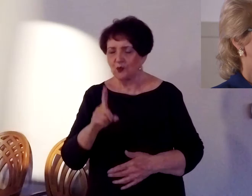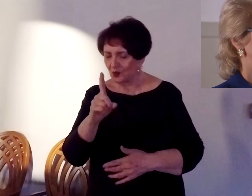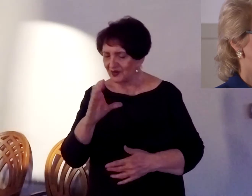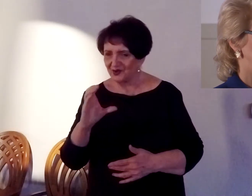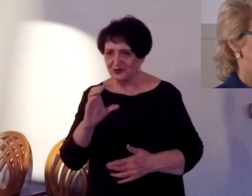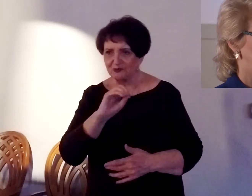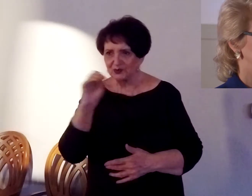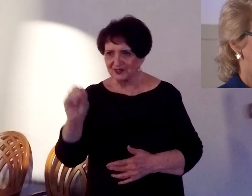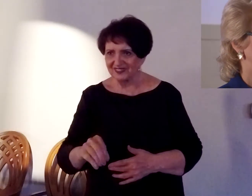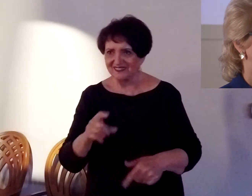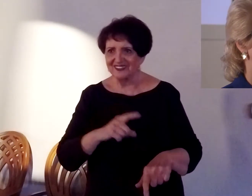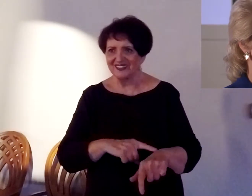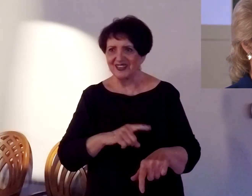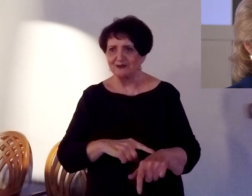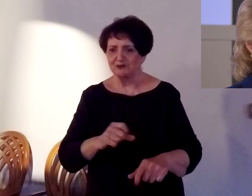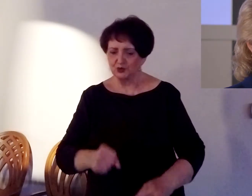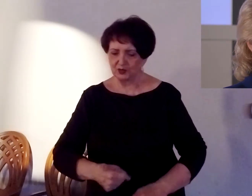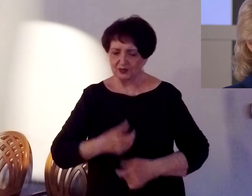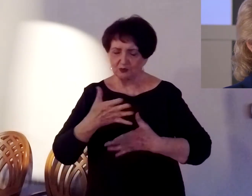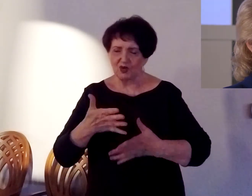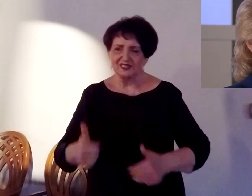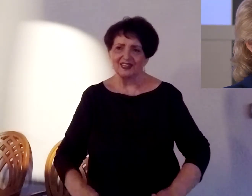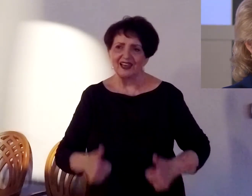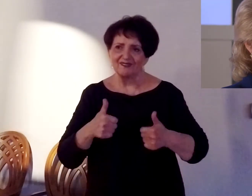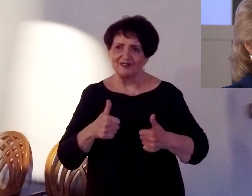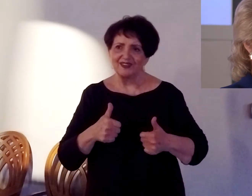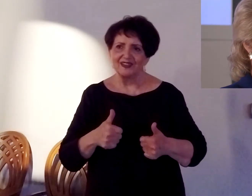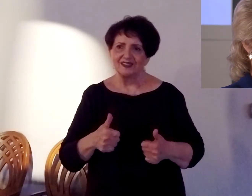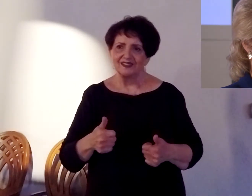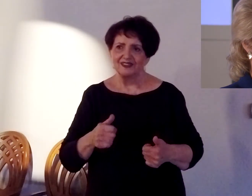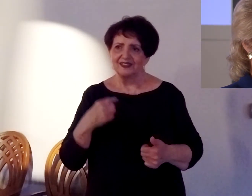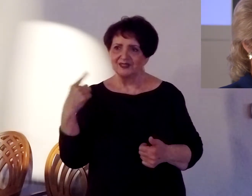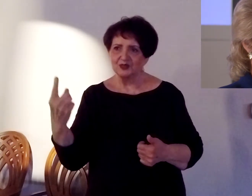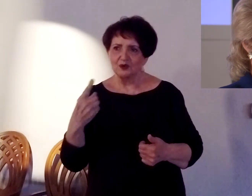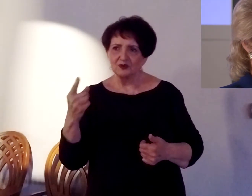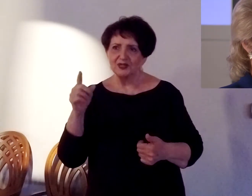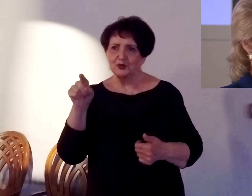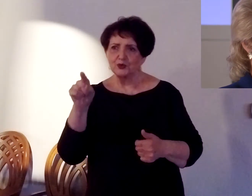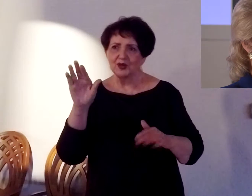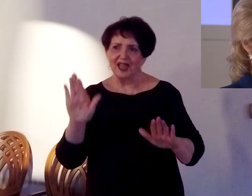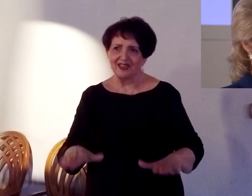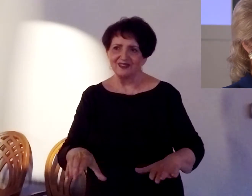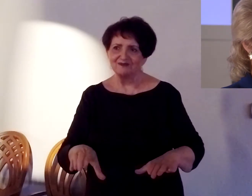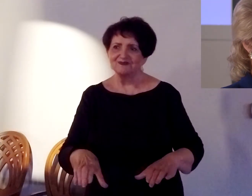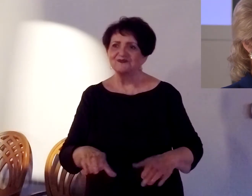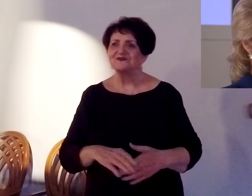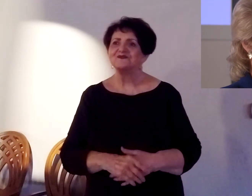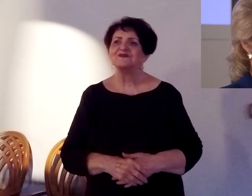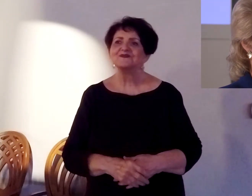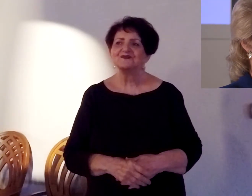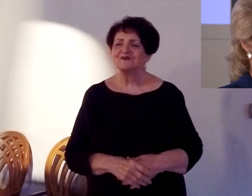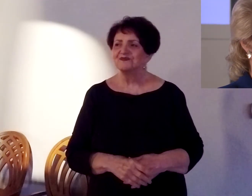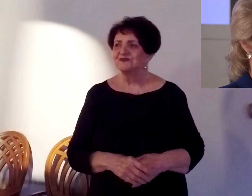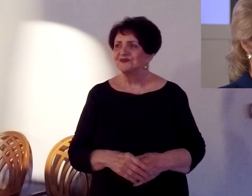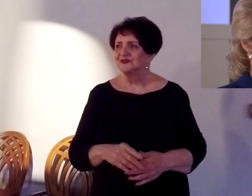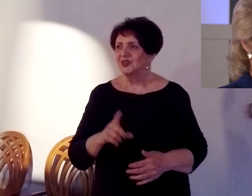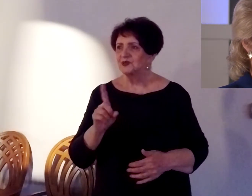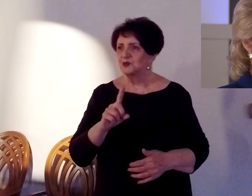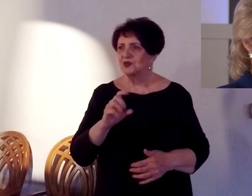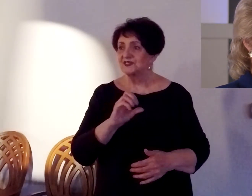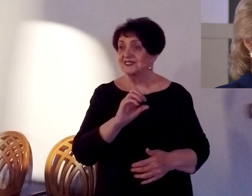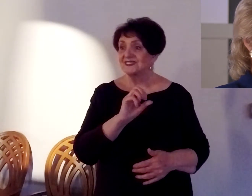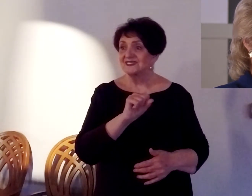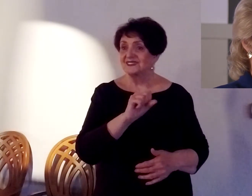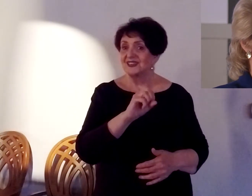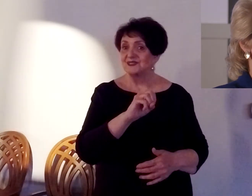time, your purpose is to express life as only you can. And so, see, this is where science of mind differs from some of